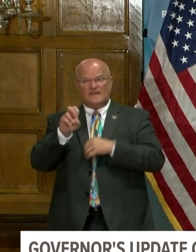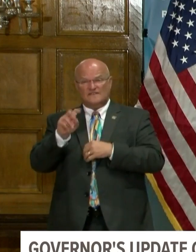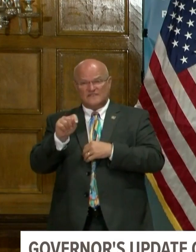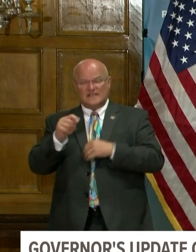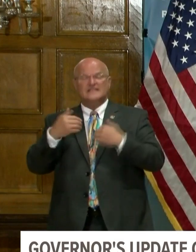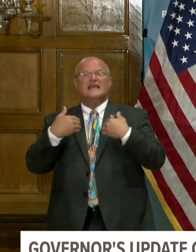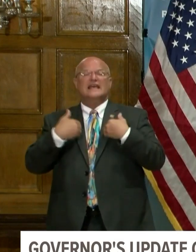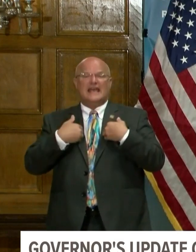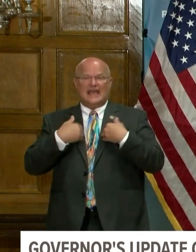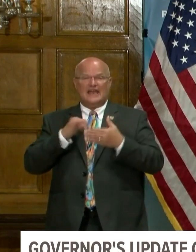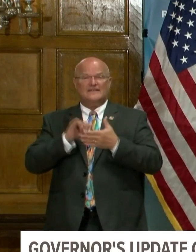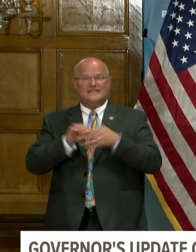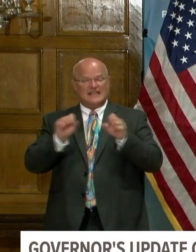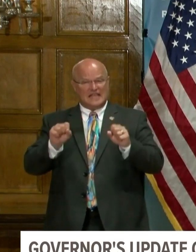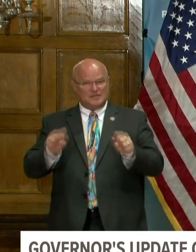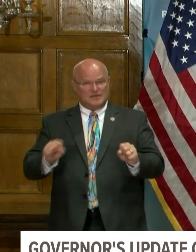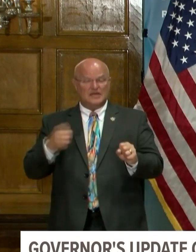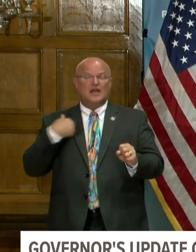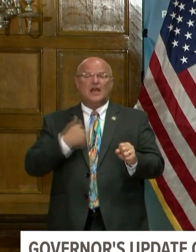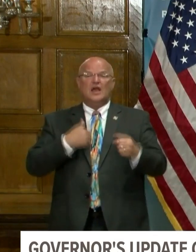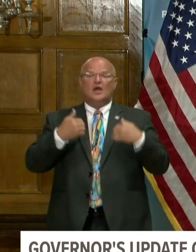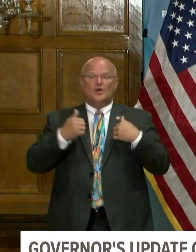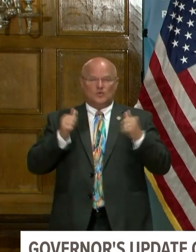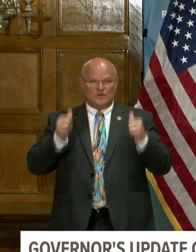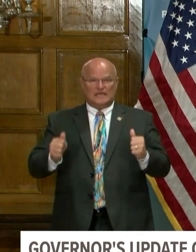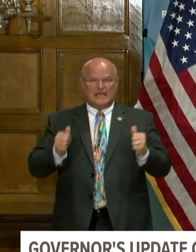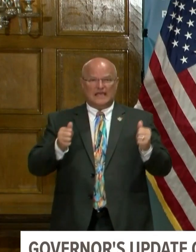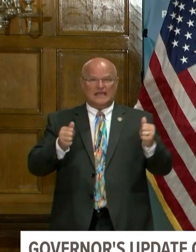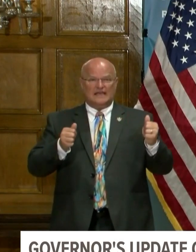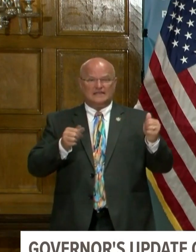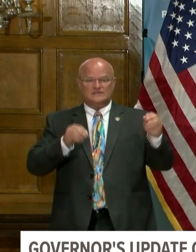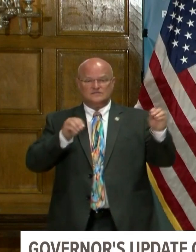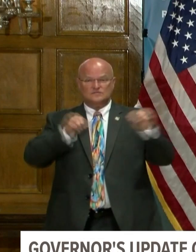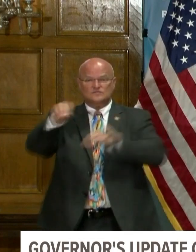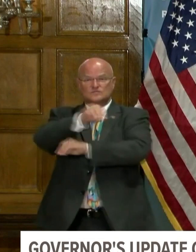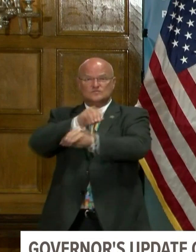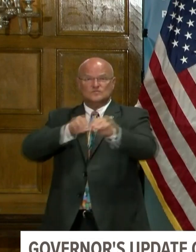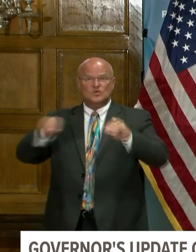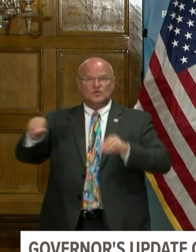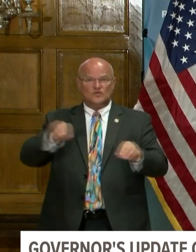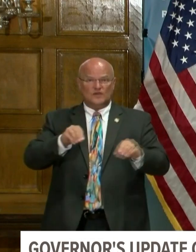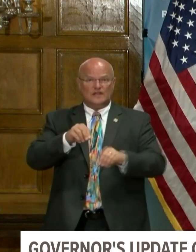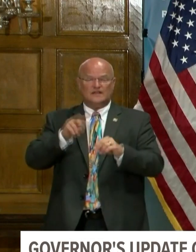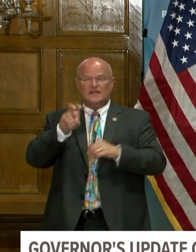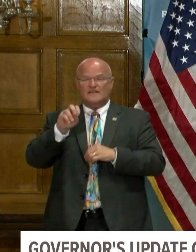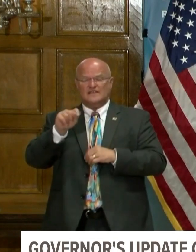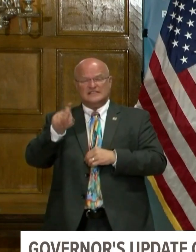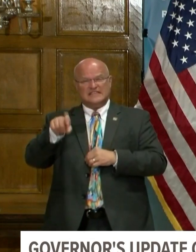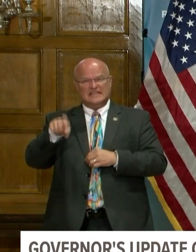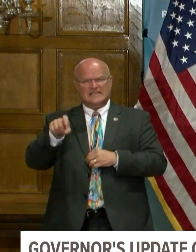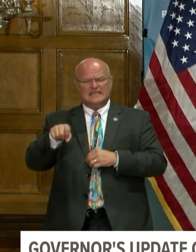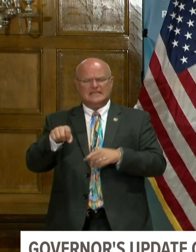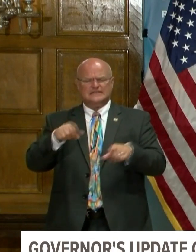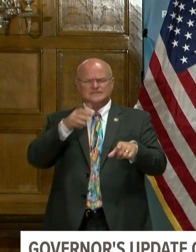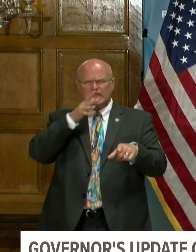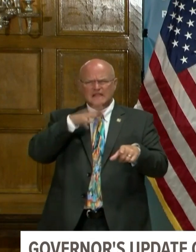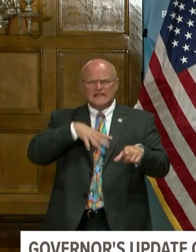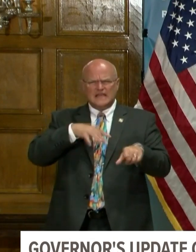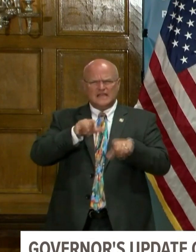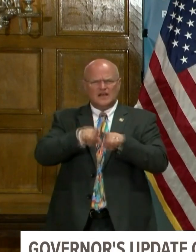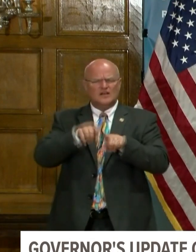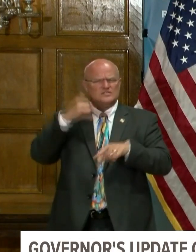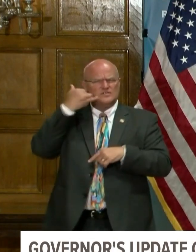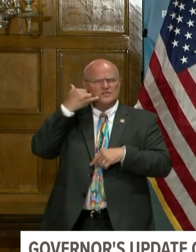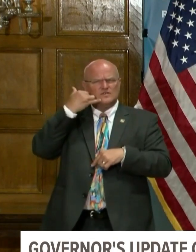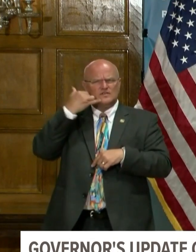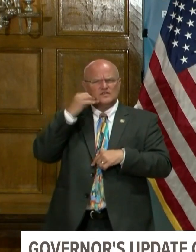surge capability, and we certainly have the capability to add to any needs that they have. There was a lady, I think, also